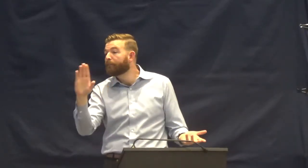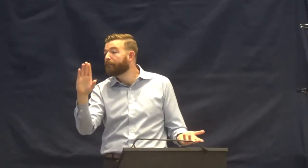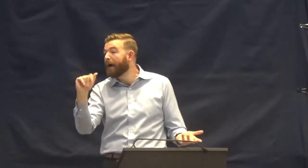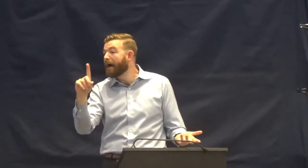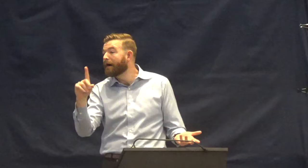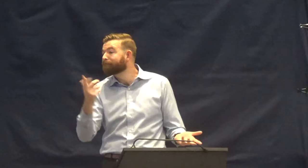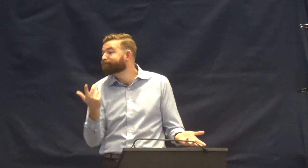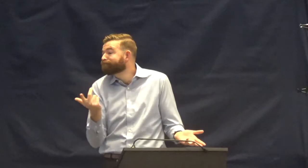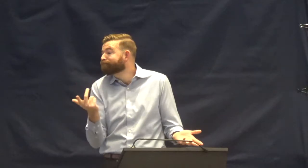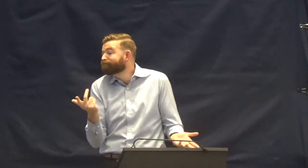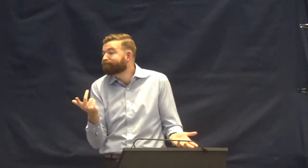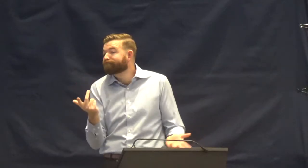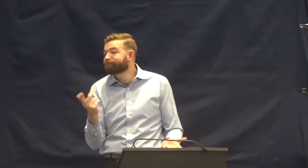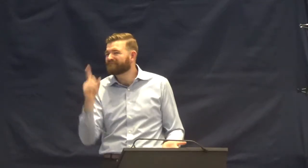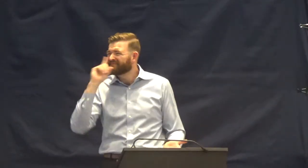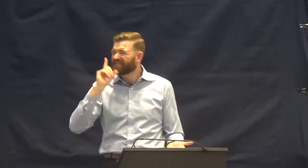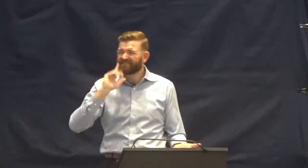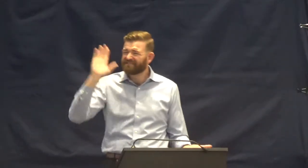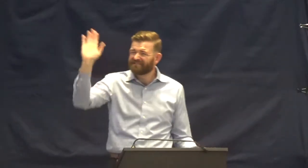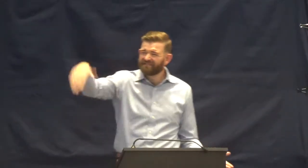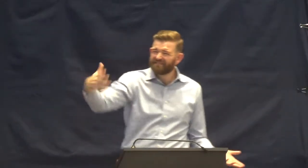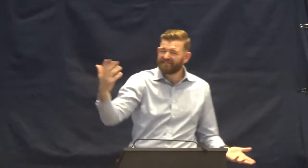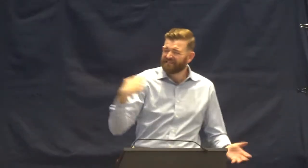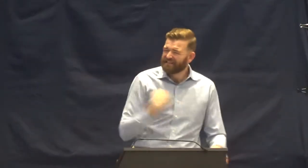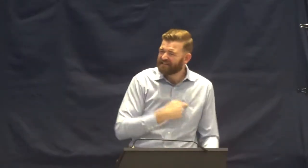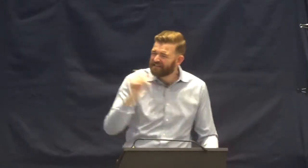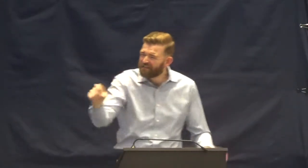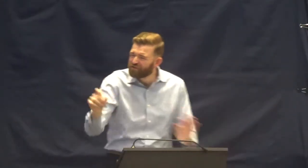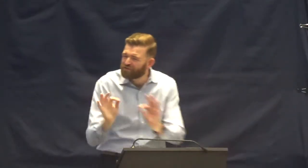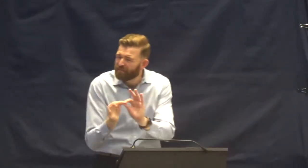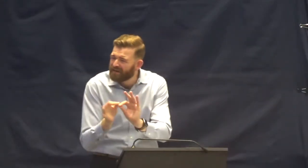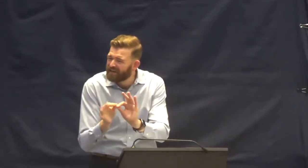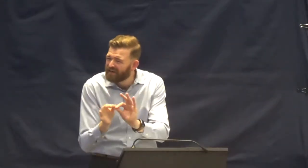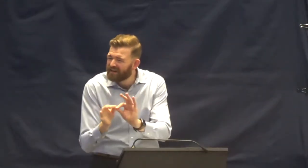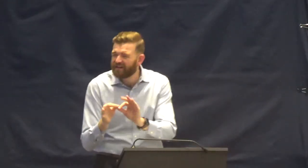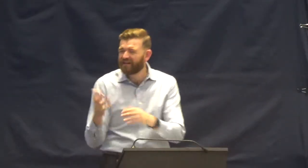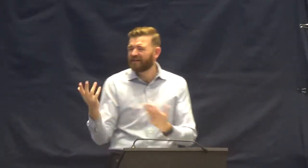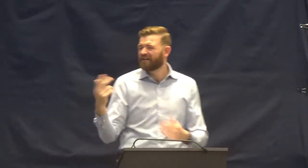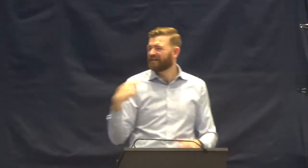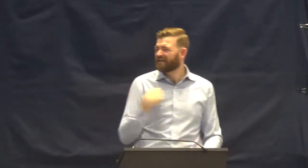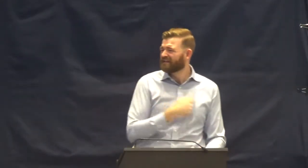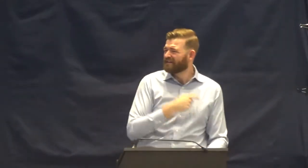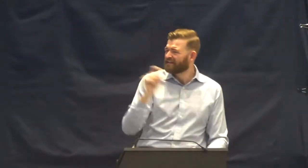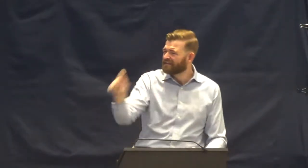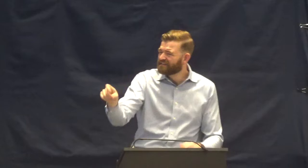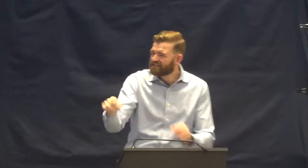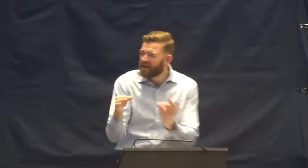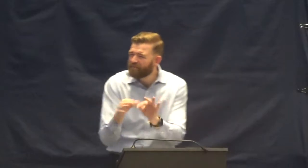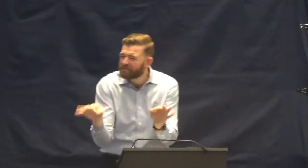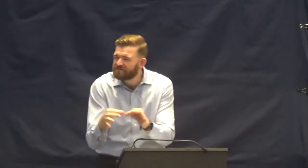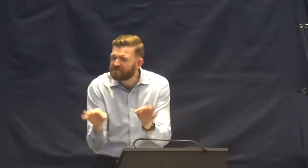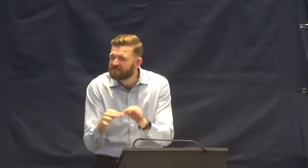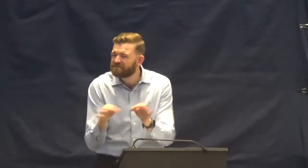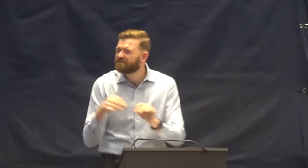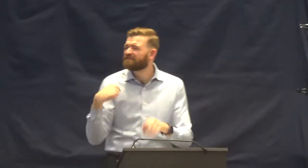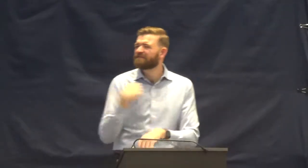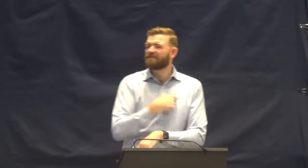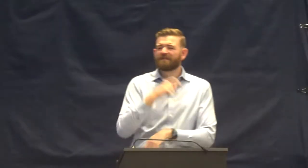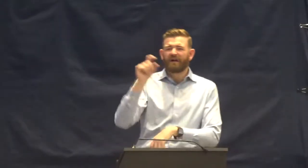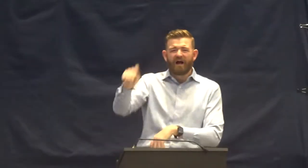say, oh, deaf people can't hear, well, that's too bad. And deaf people say, wait a second, I just need an interpreter. We just need